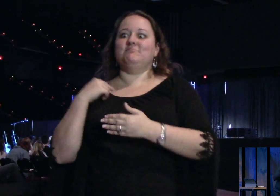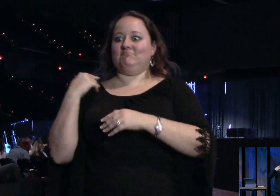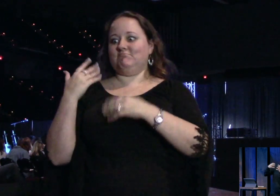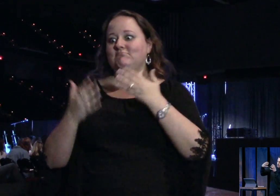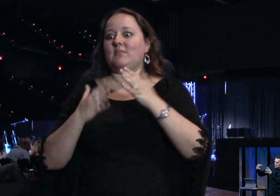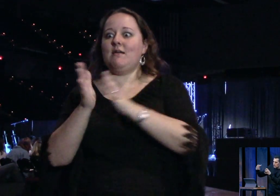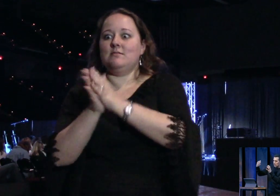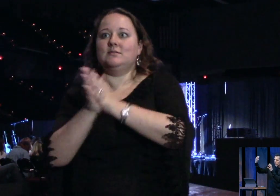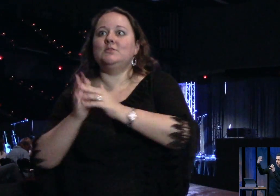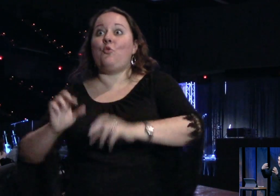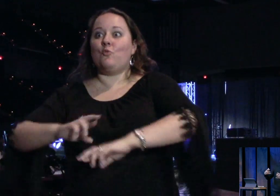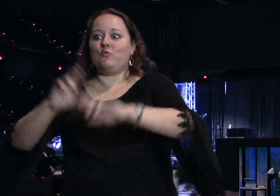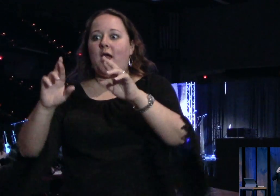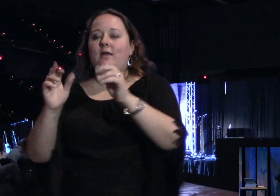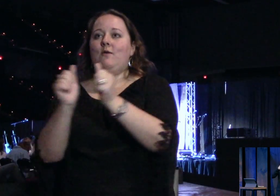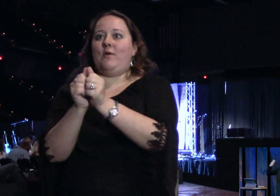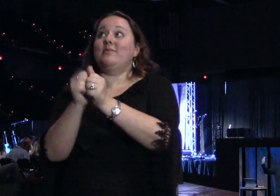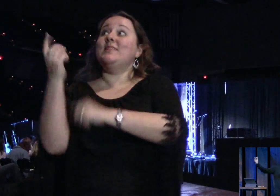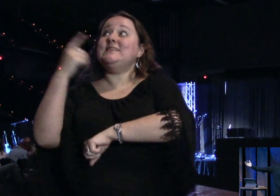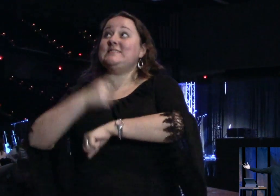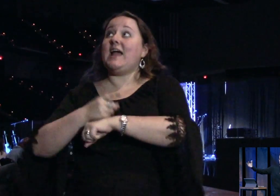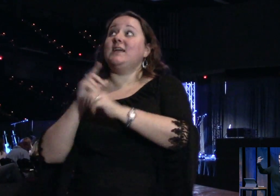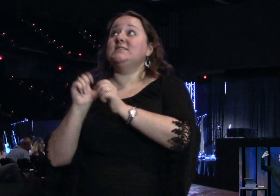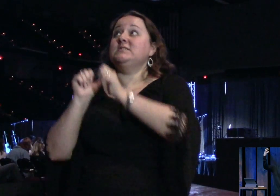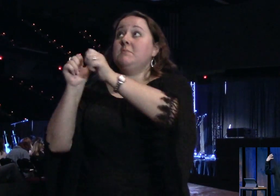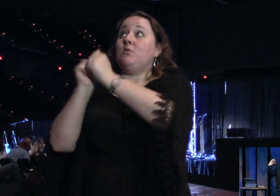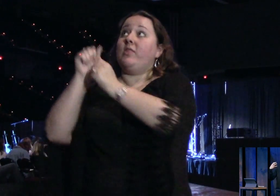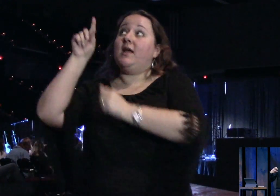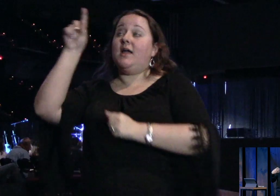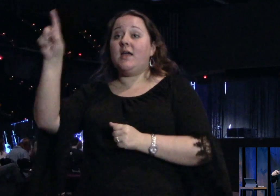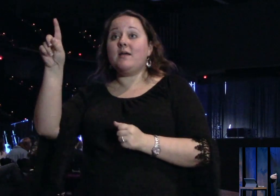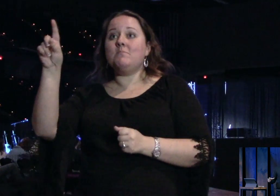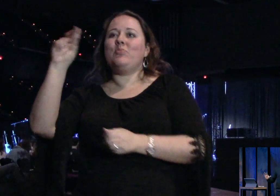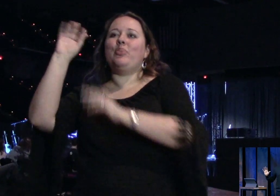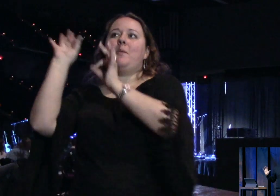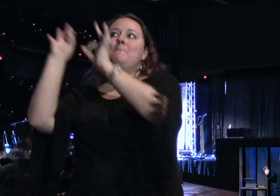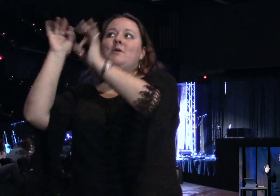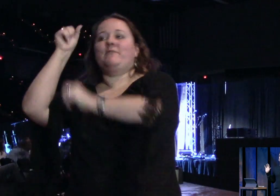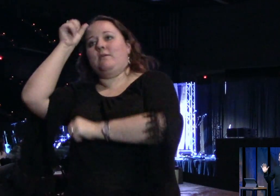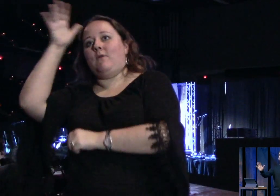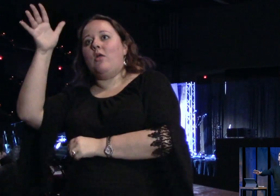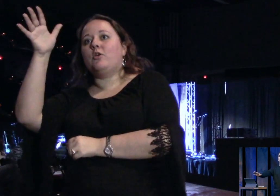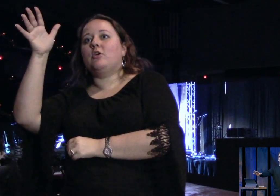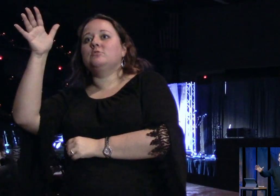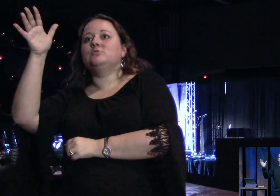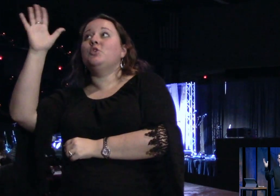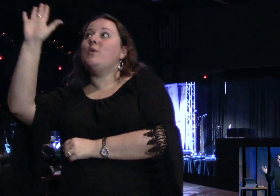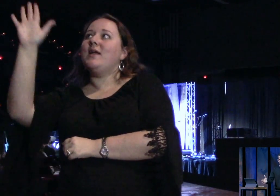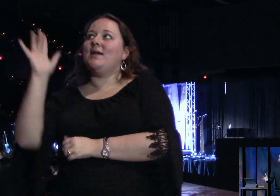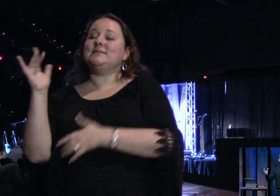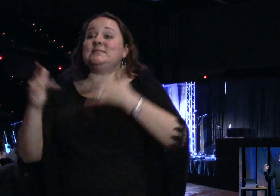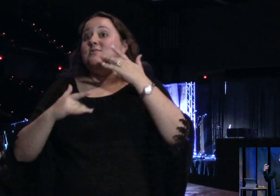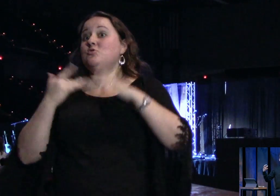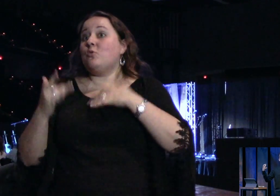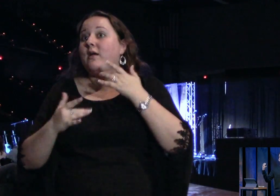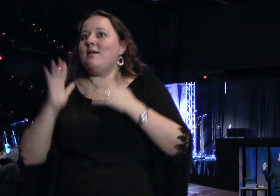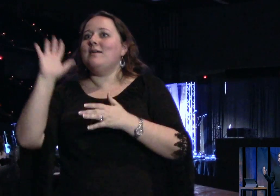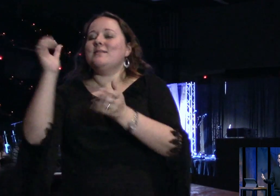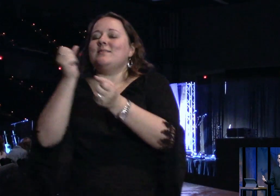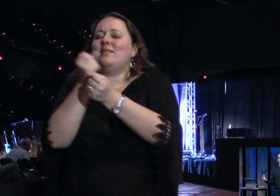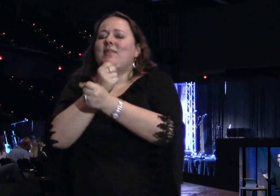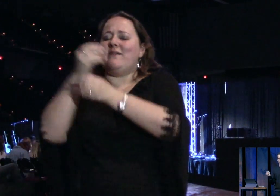is building anticipation of the day where you will spend all of eternity with your perfect Father, who pours out his delight and